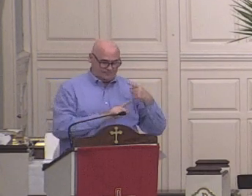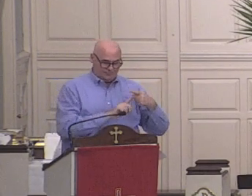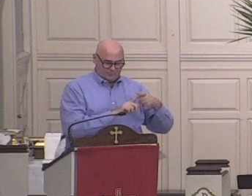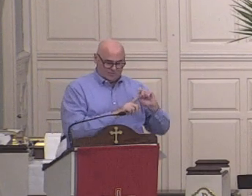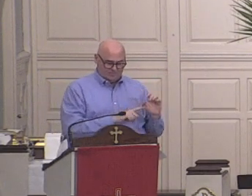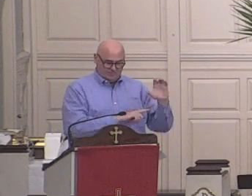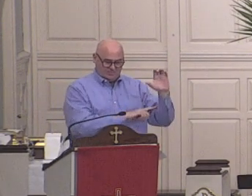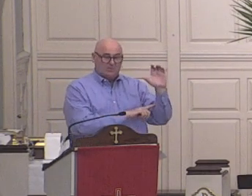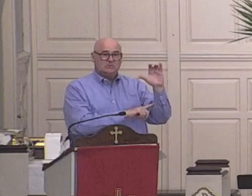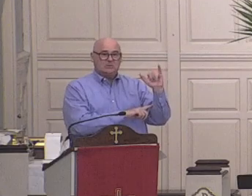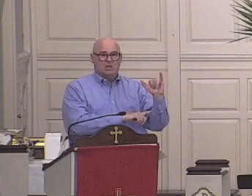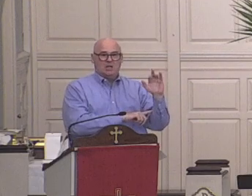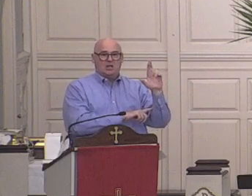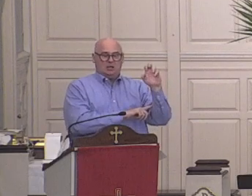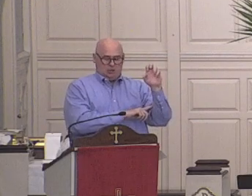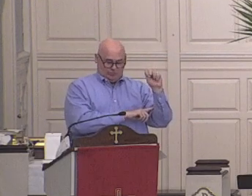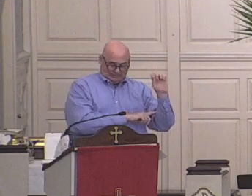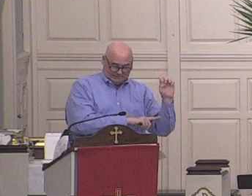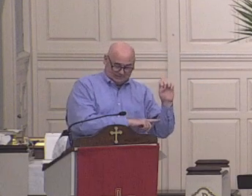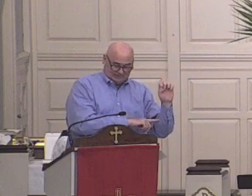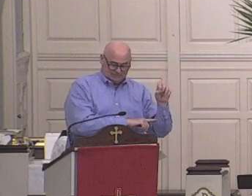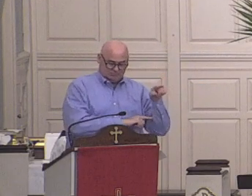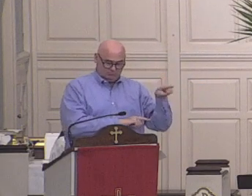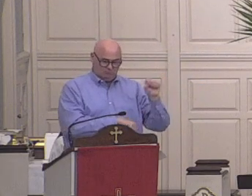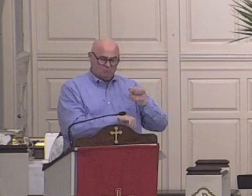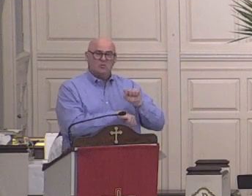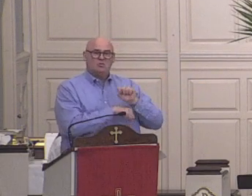They pressed into service a passerby,